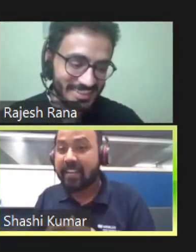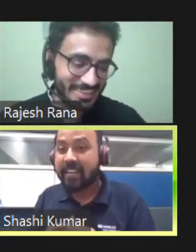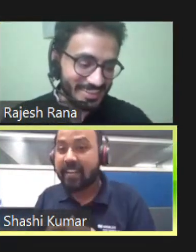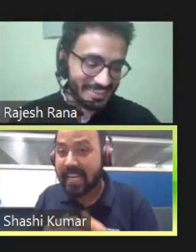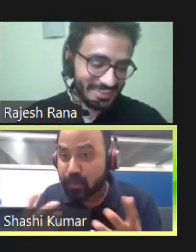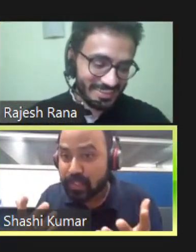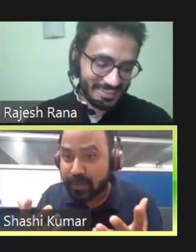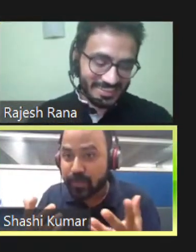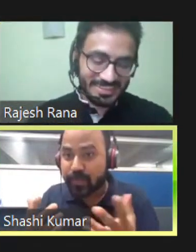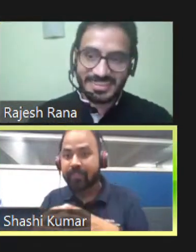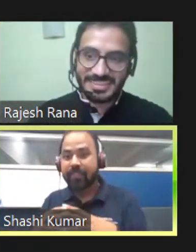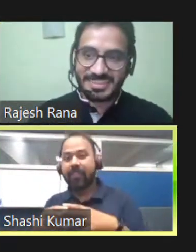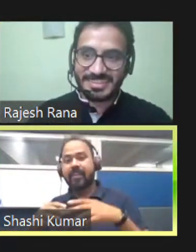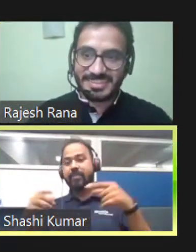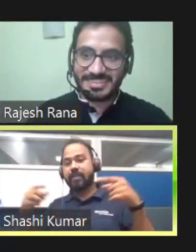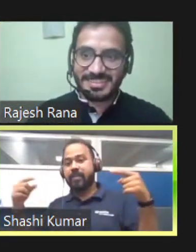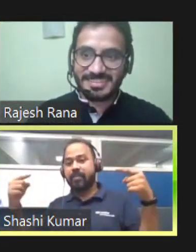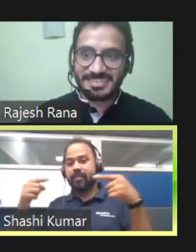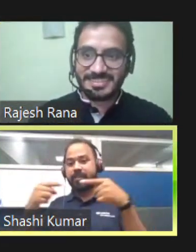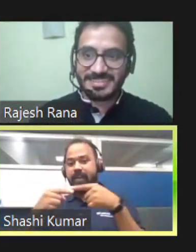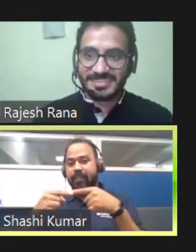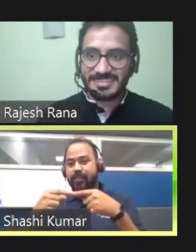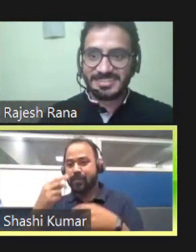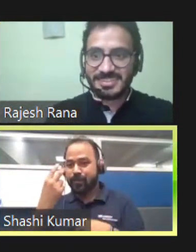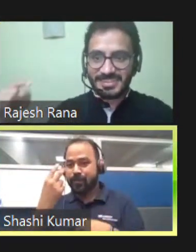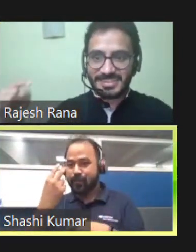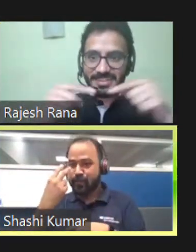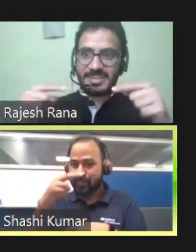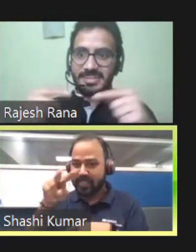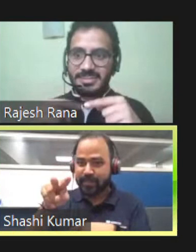Right? Nice to see you. Remember?